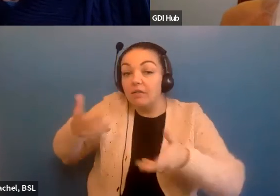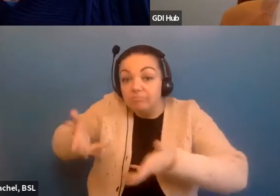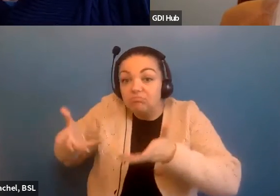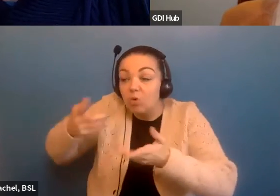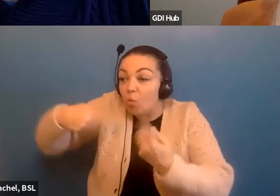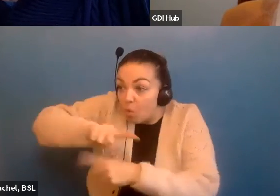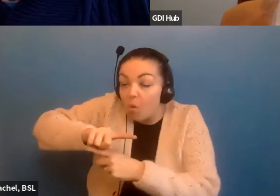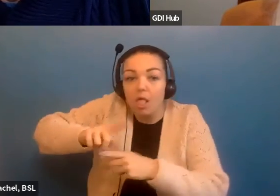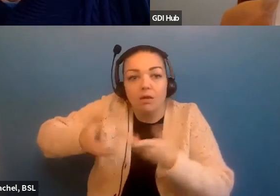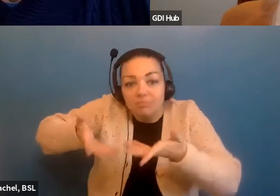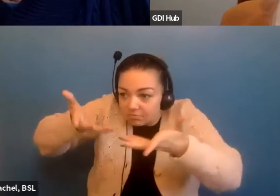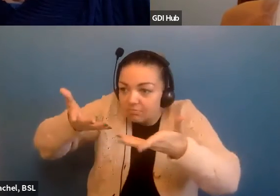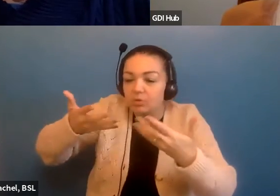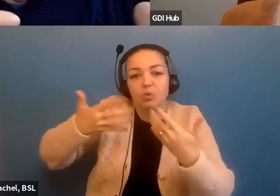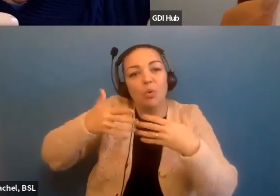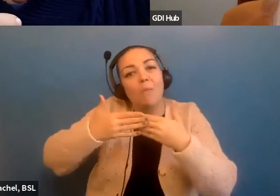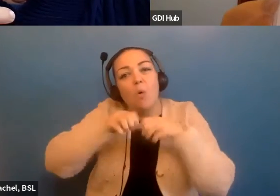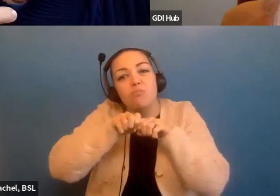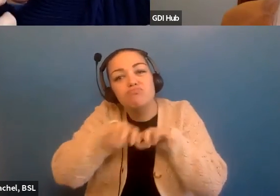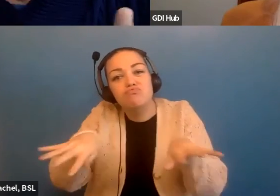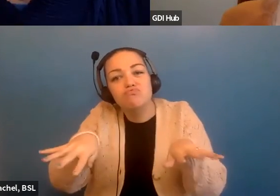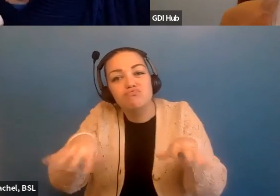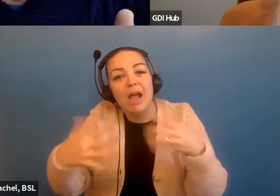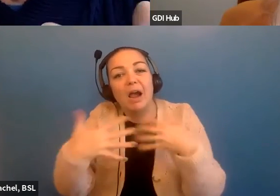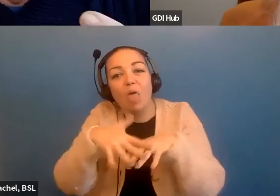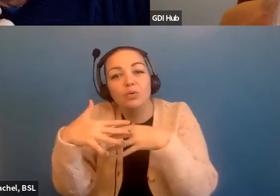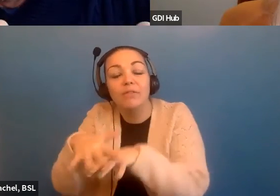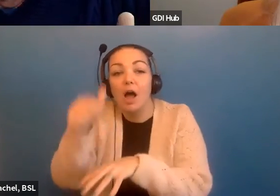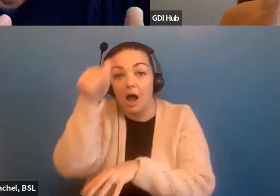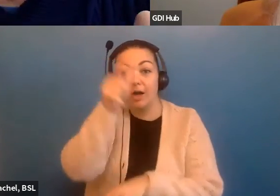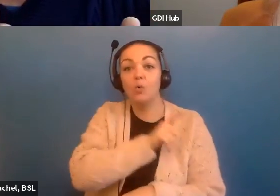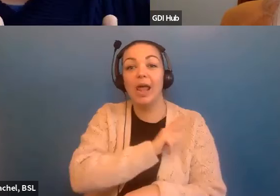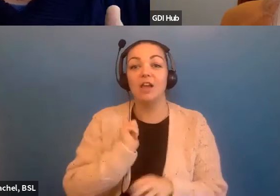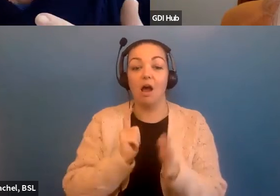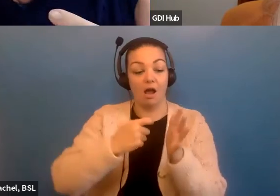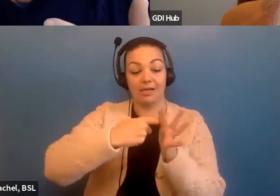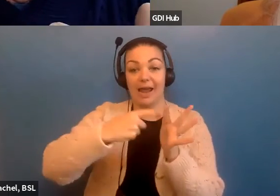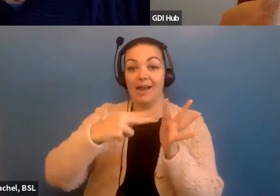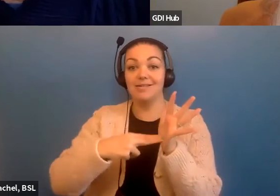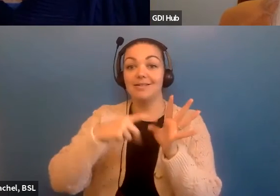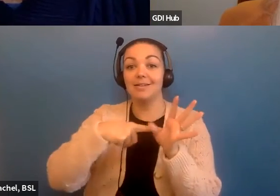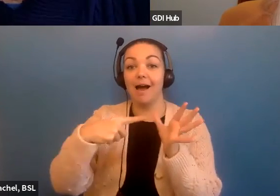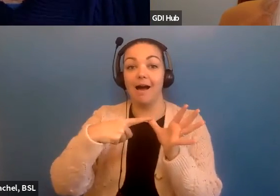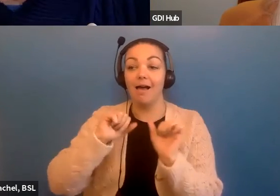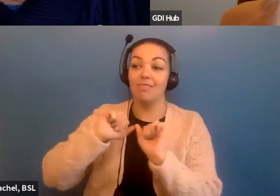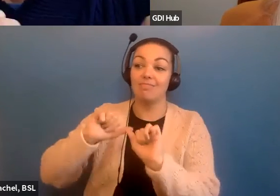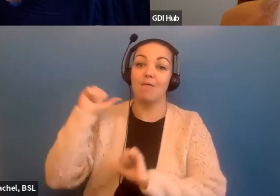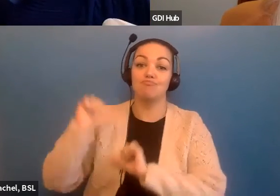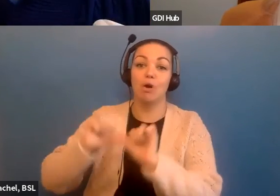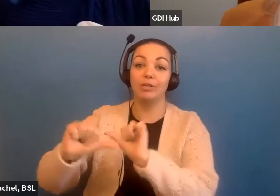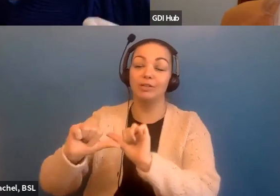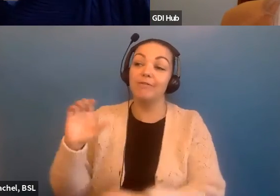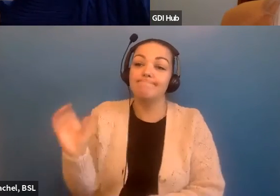the world. I know that, again, through the Kenyan process of employing architects and that architectural